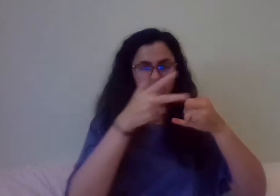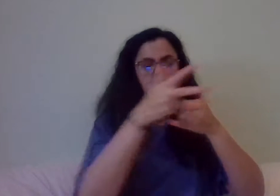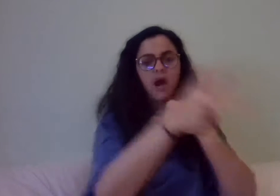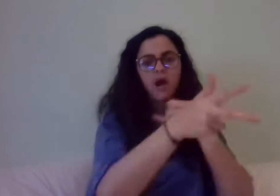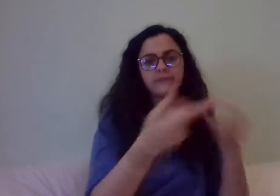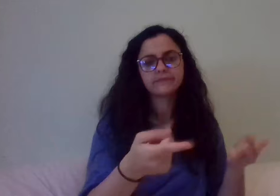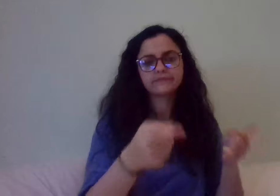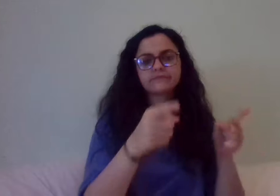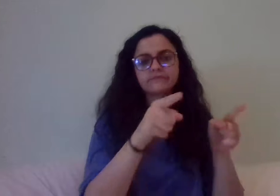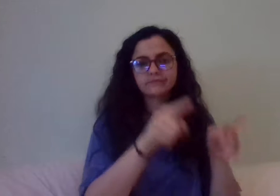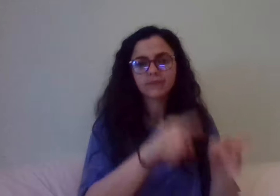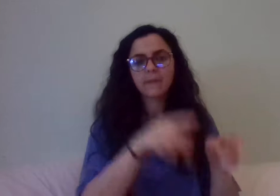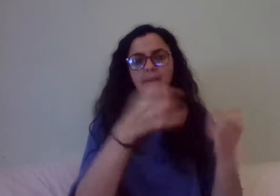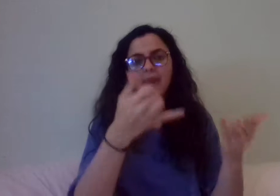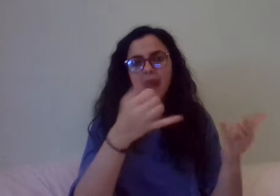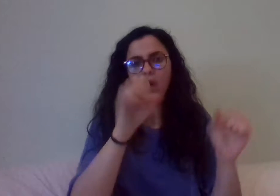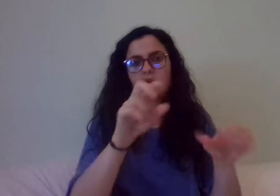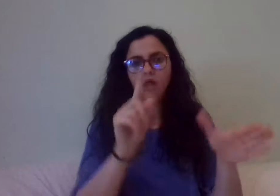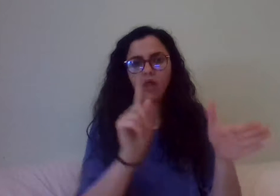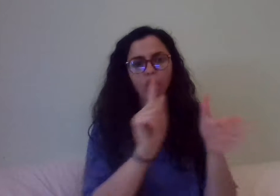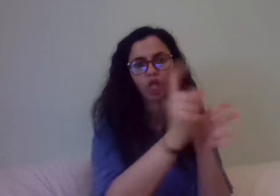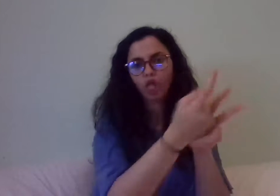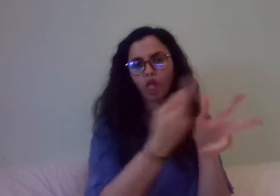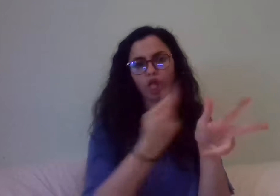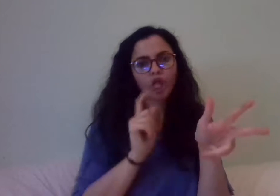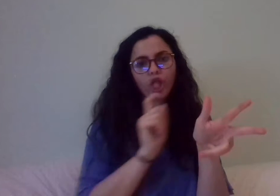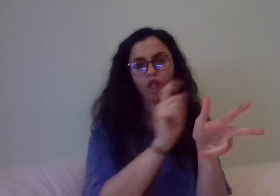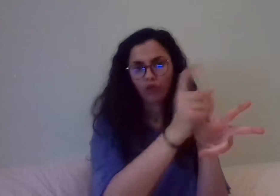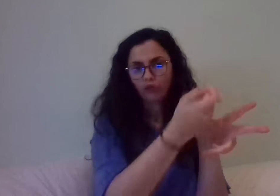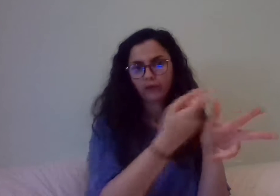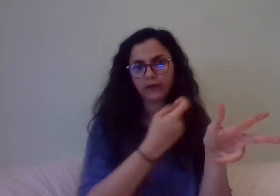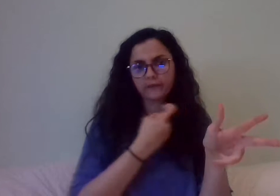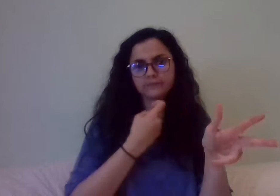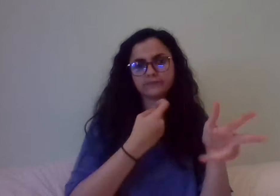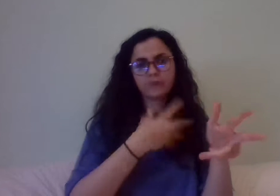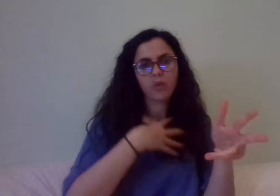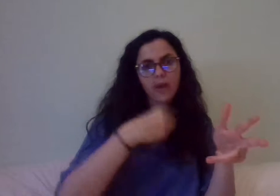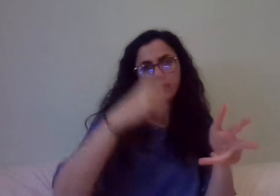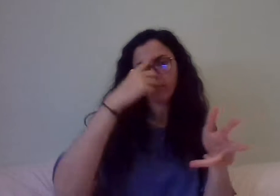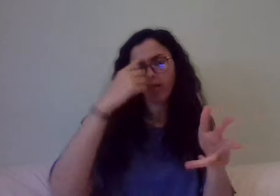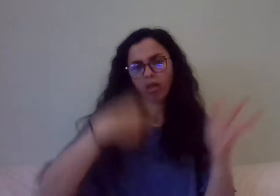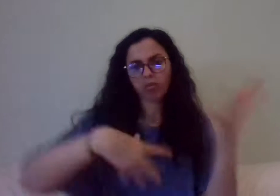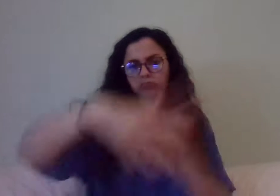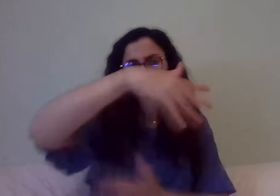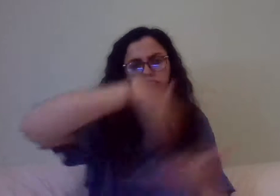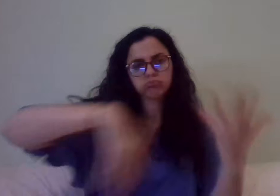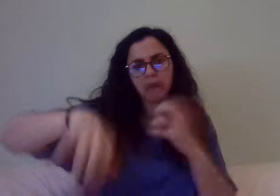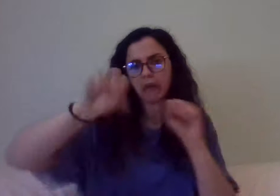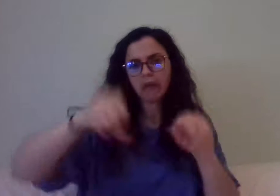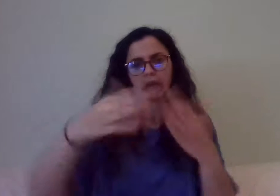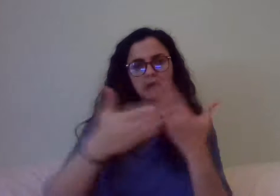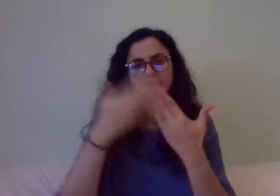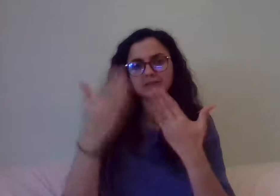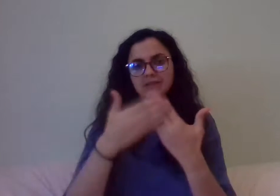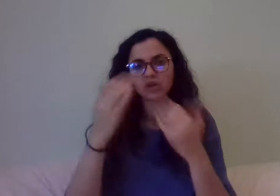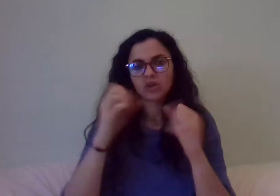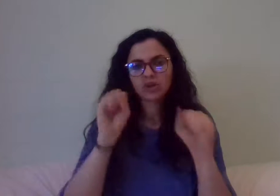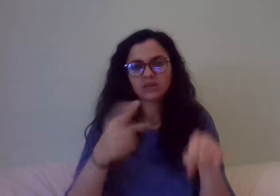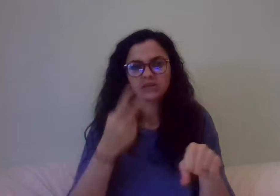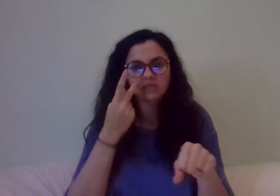look here in that center line, you can see a baby wrapped in white. Once again, you can see that image of the baby, which is